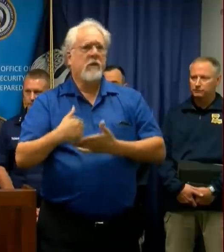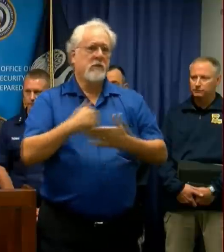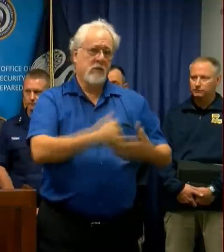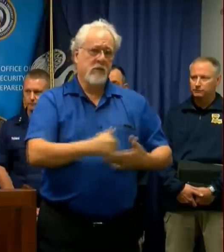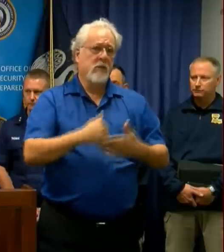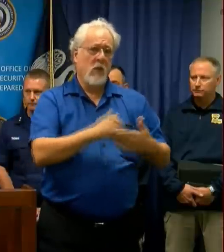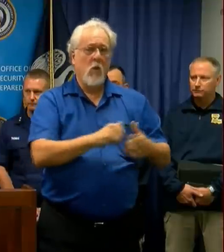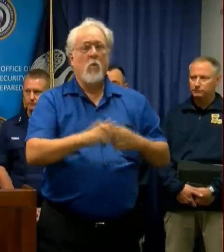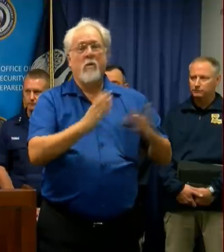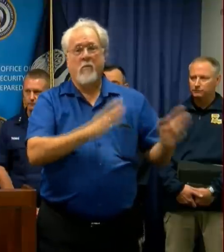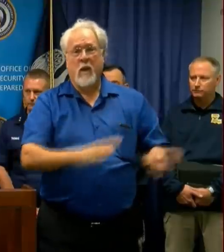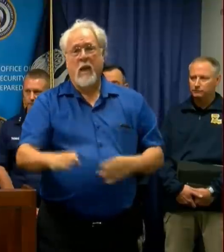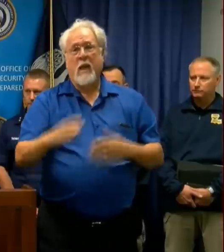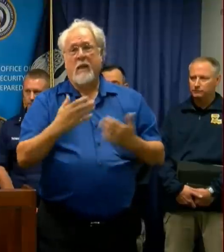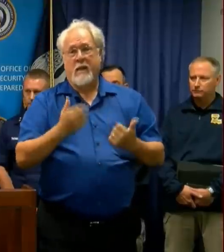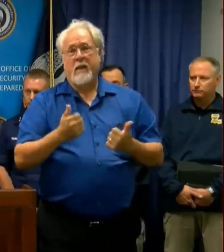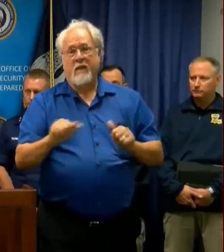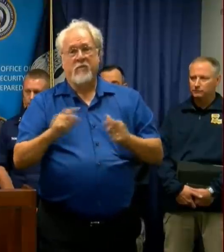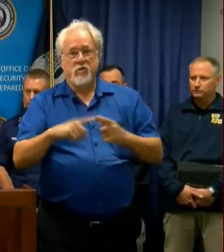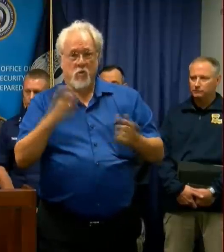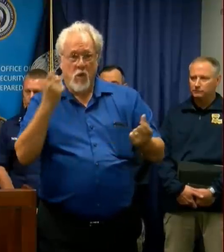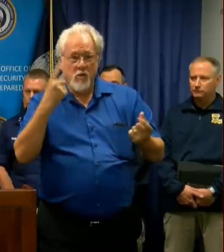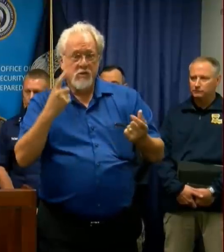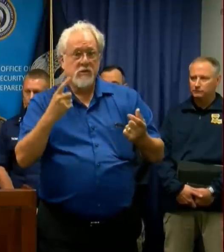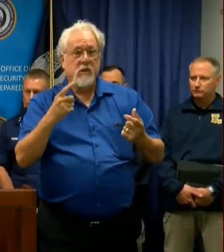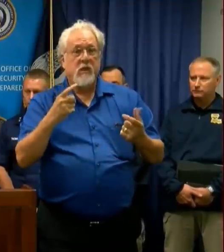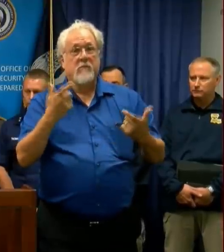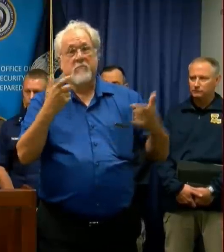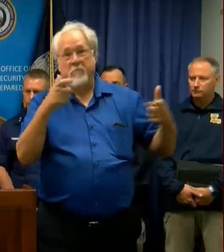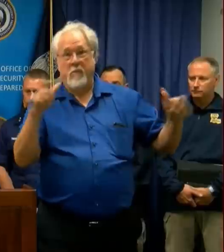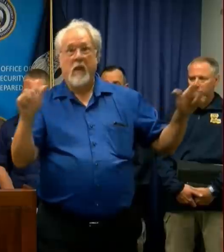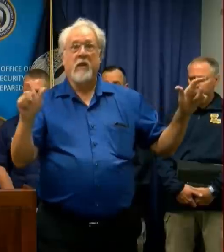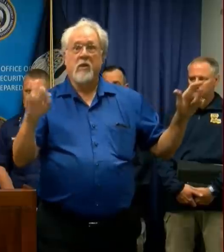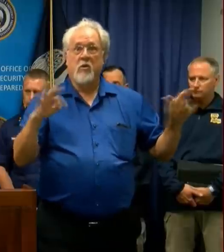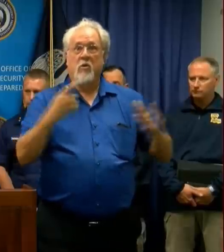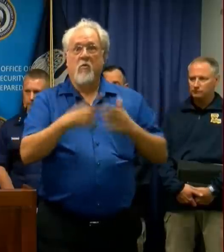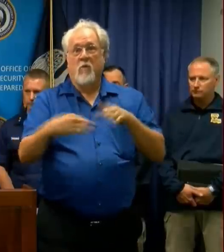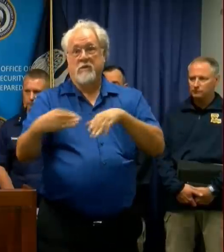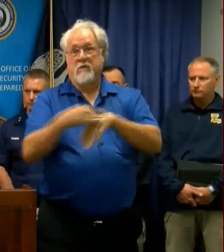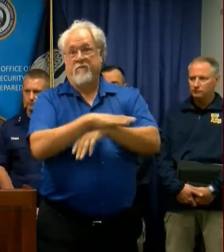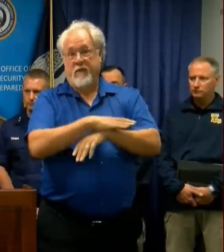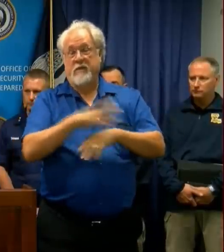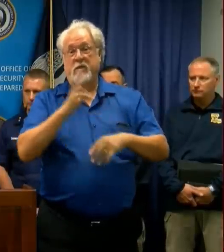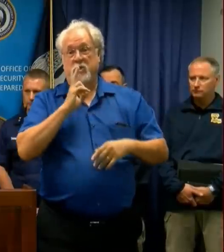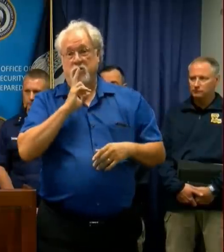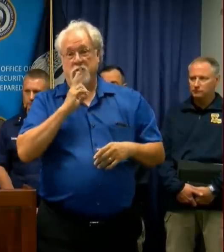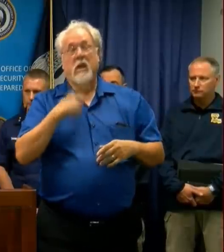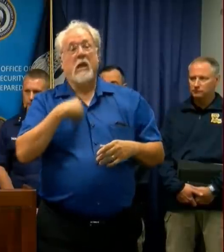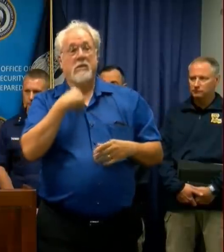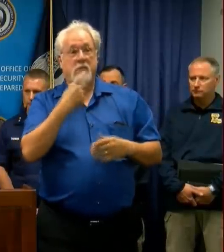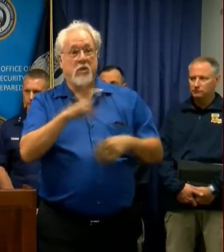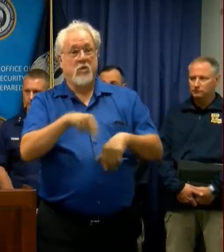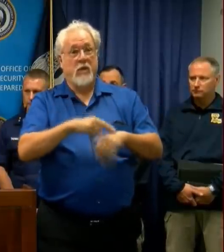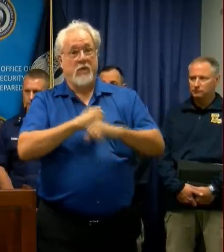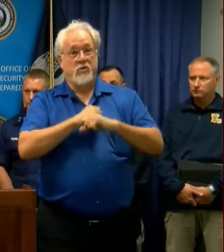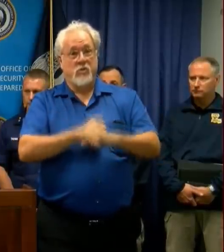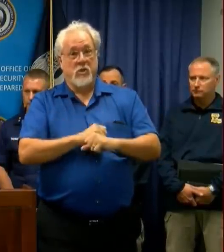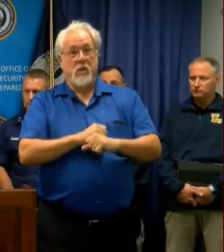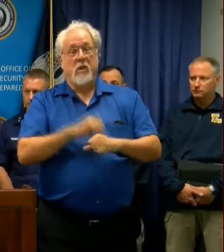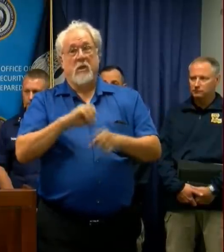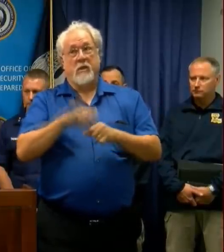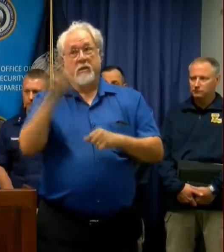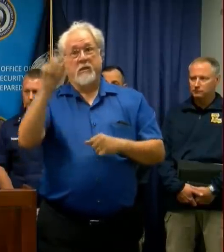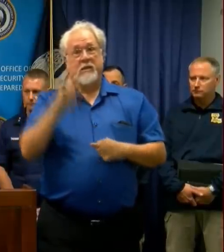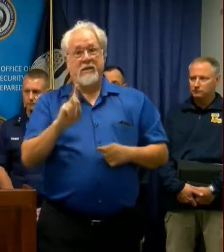assisting them with some planning efforts to understand the magnitude of what's affecting the Houston area. I would tell you at the National Guard Bureau in